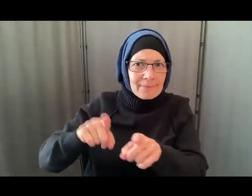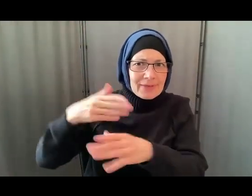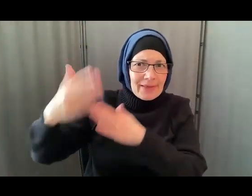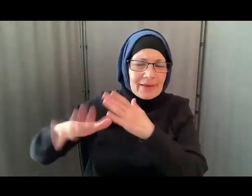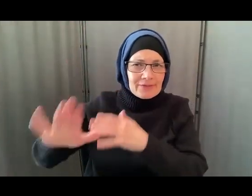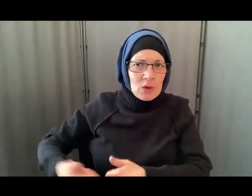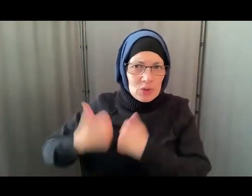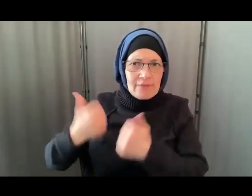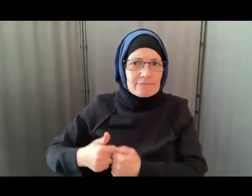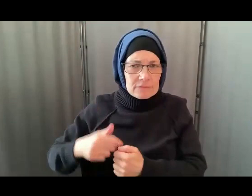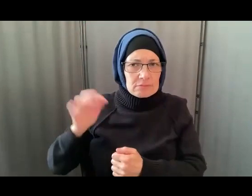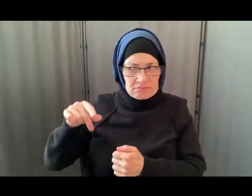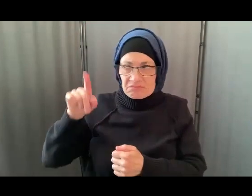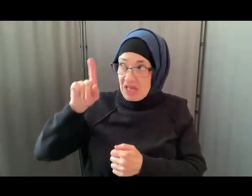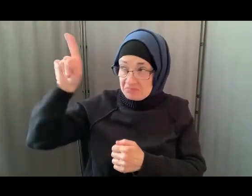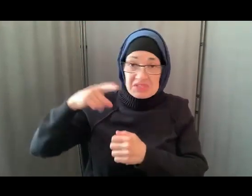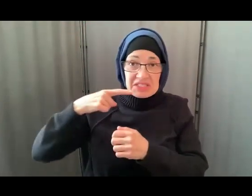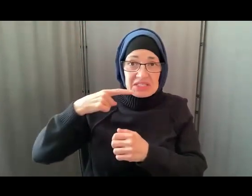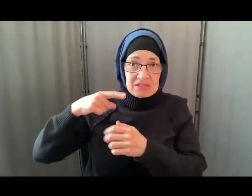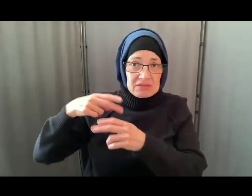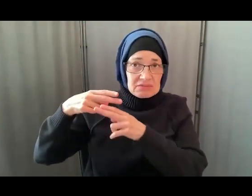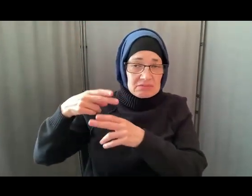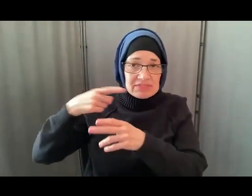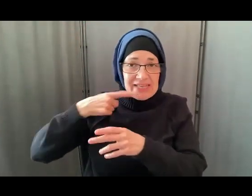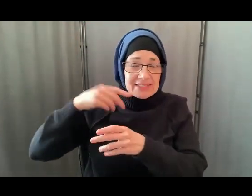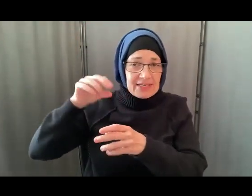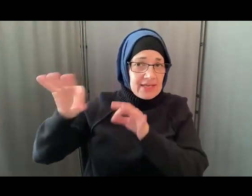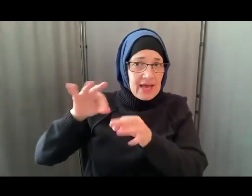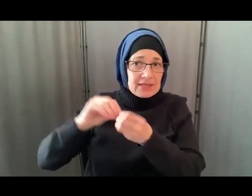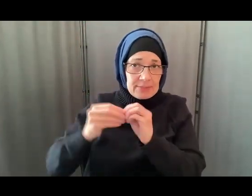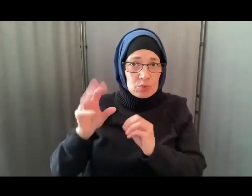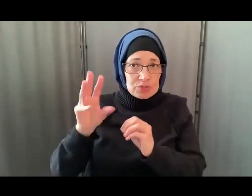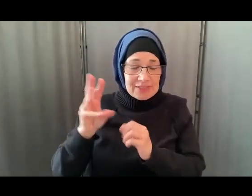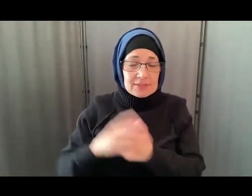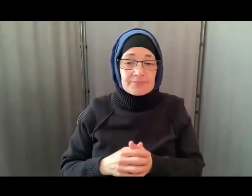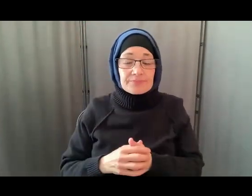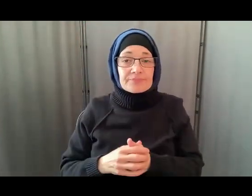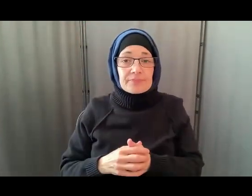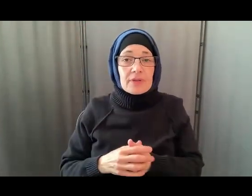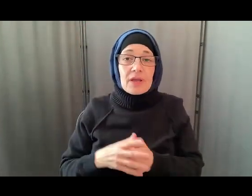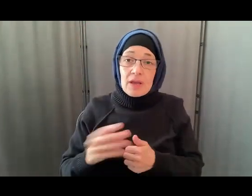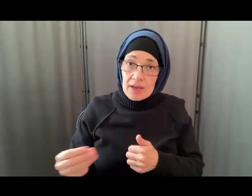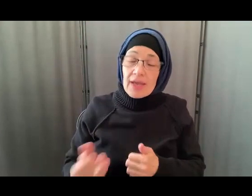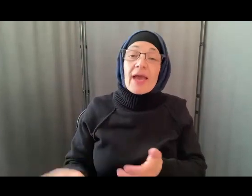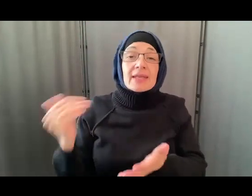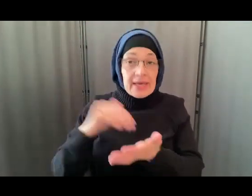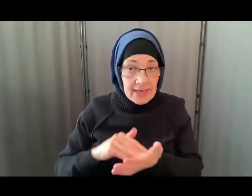Again, in ayah number 7, Allah subhanahu wa ta'ala repeats what He mentioned